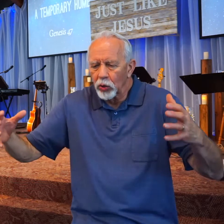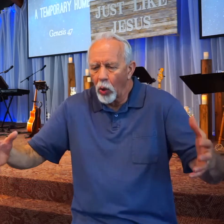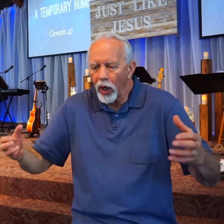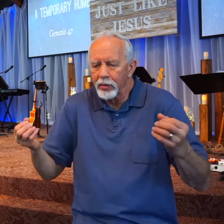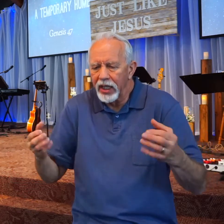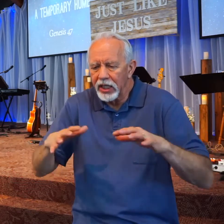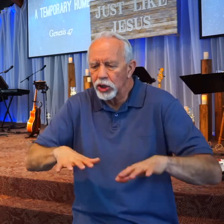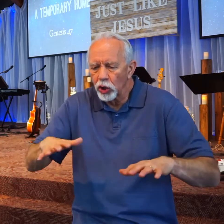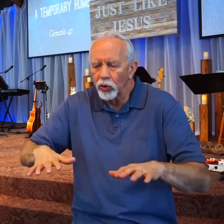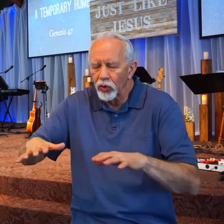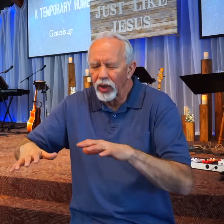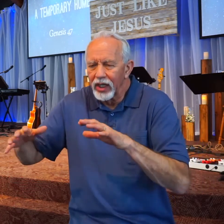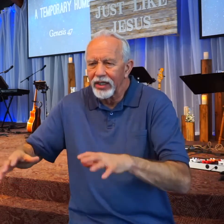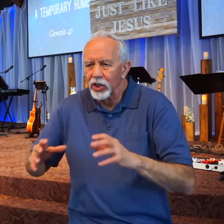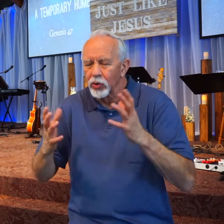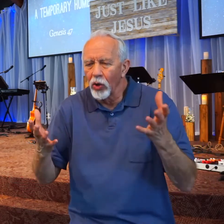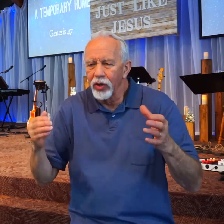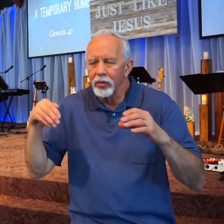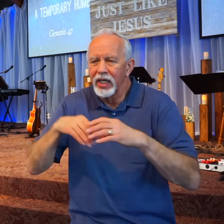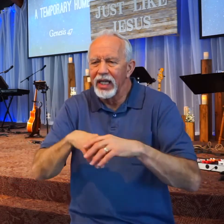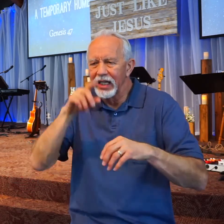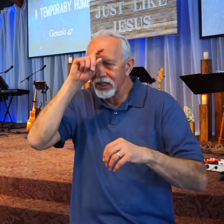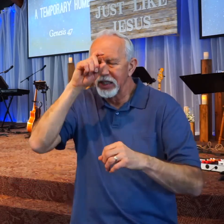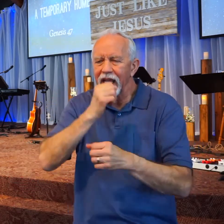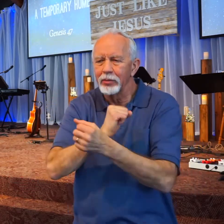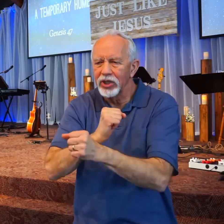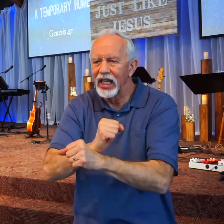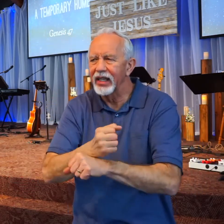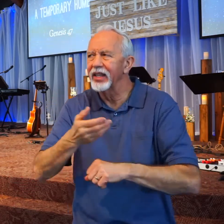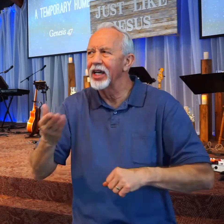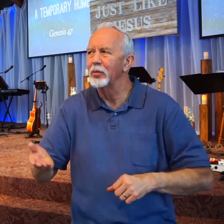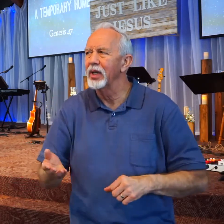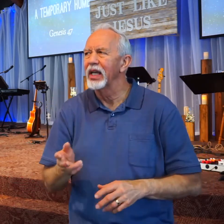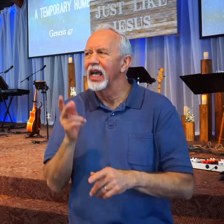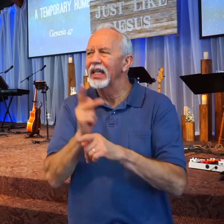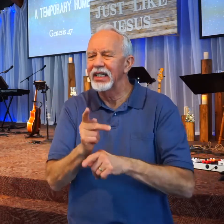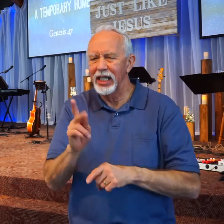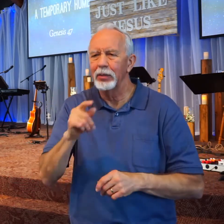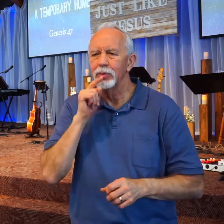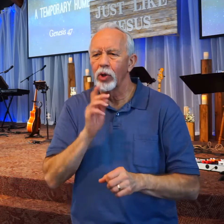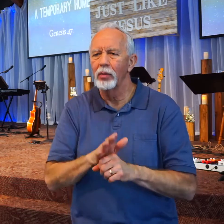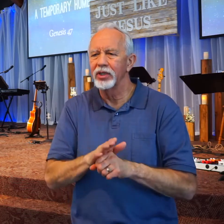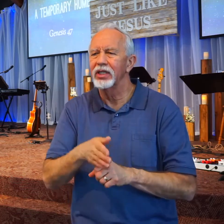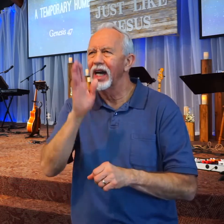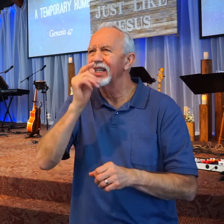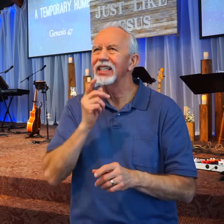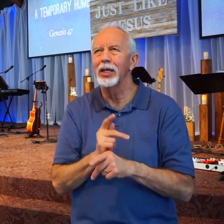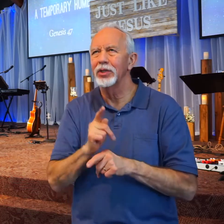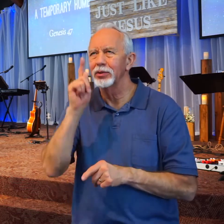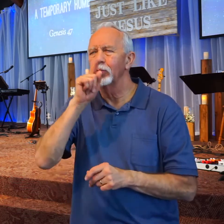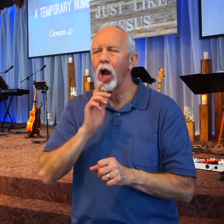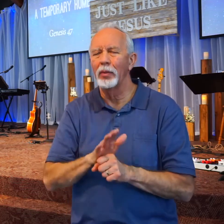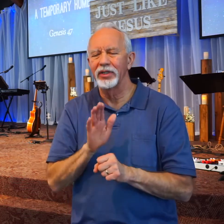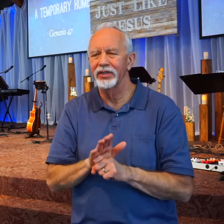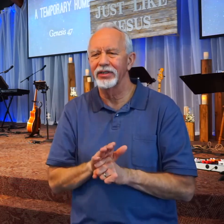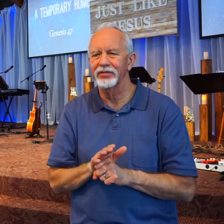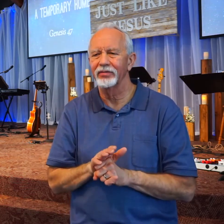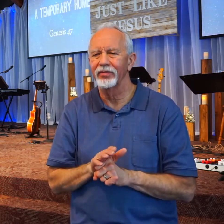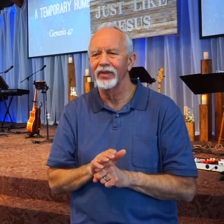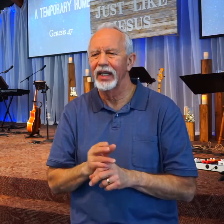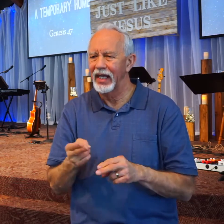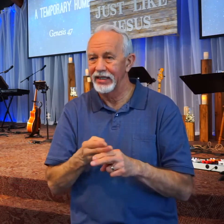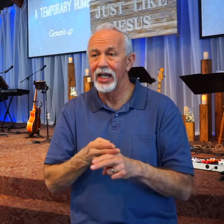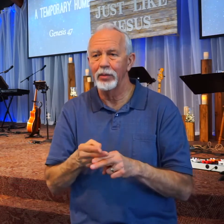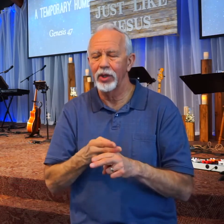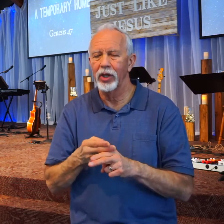an incubator to grow them up and protect them and to keep his promises. They are in a temporary home. And